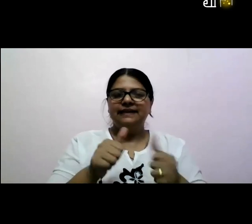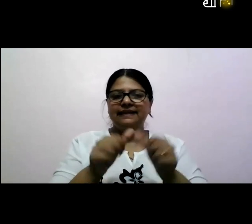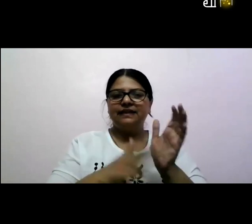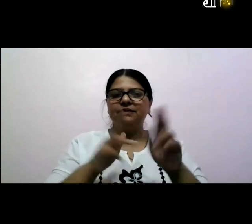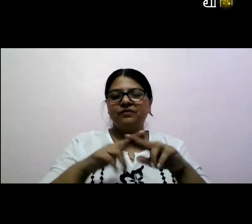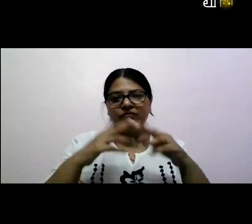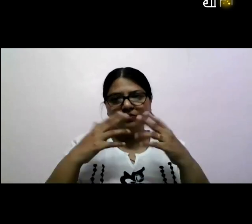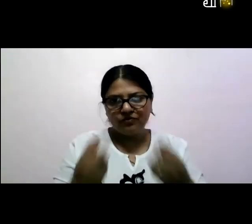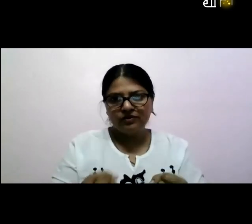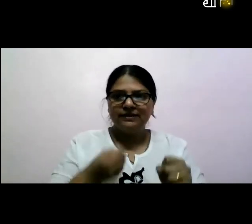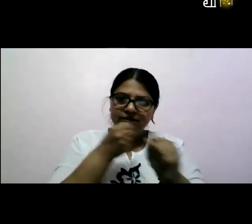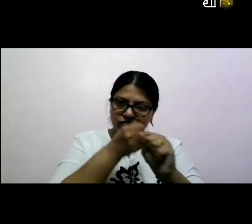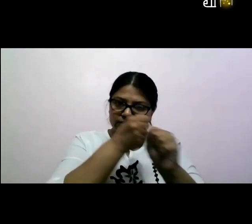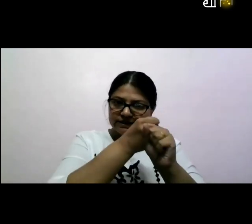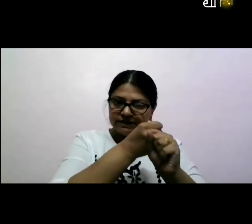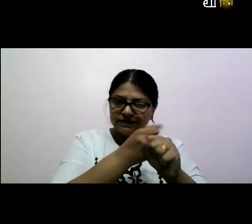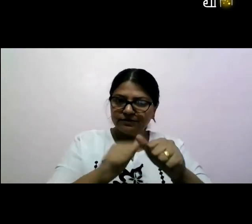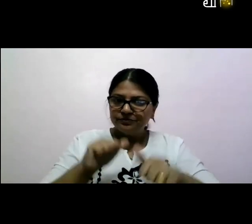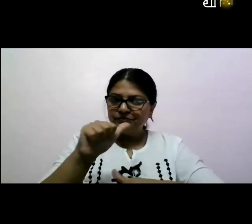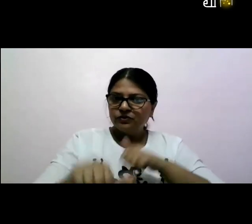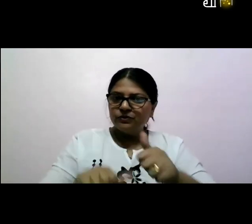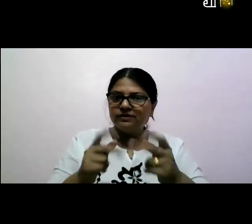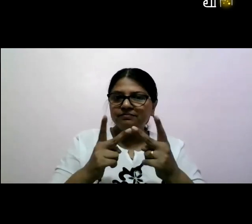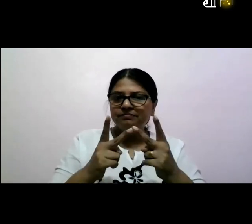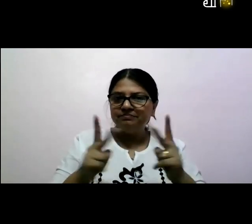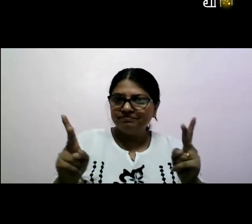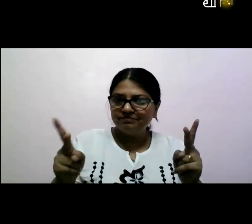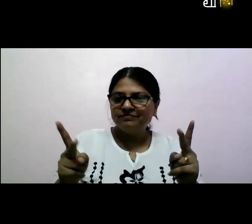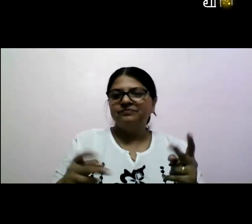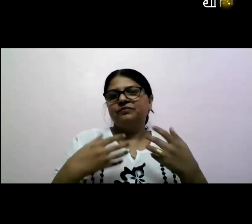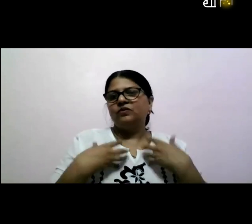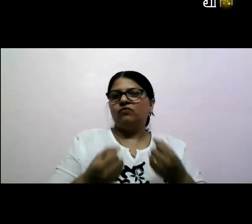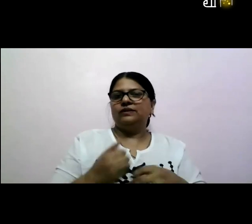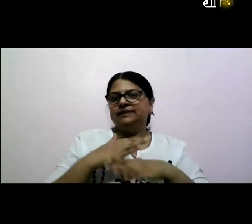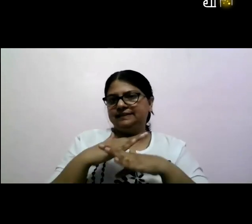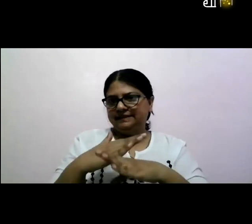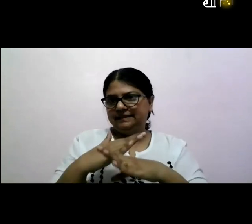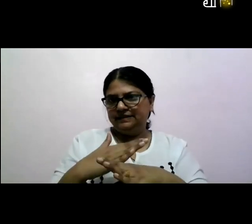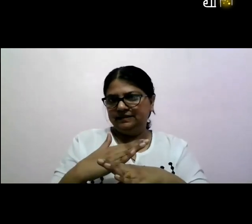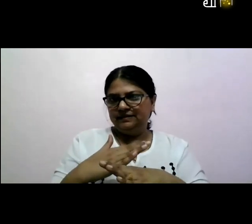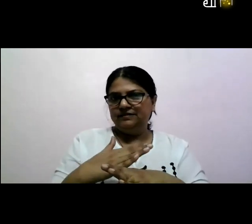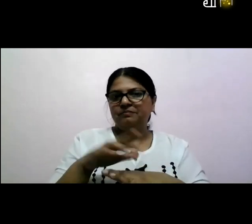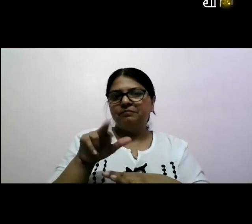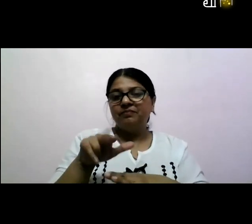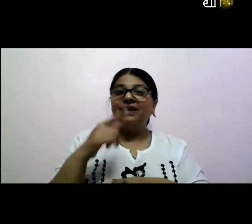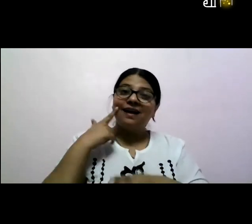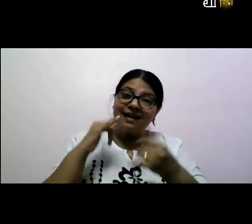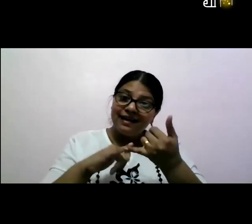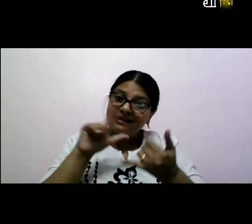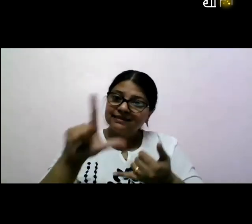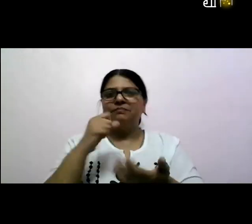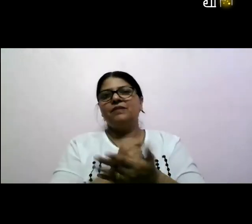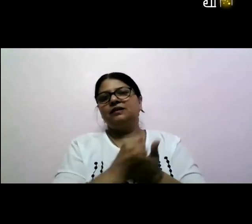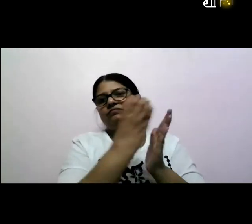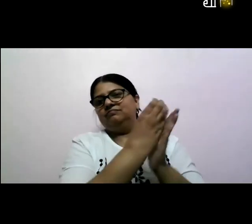be? So, we want Access Mantra Foundation we want to fight for advocacy for rights of deaf